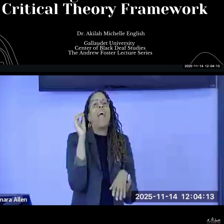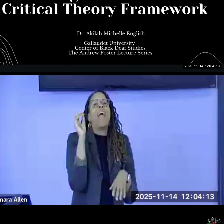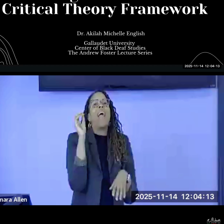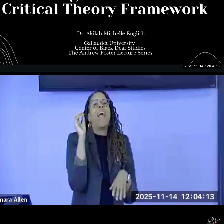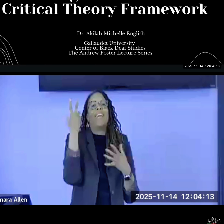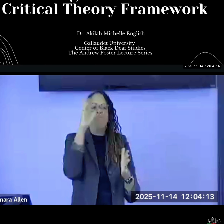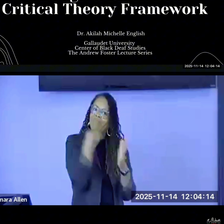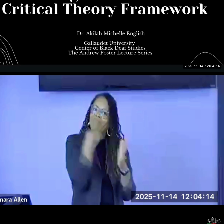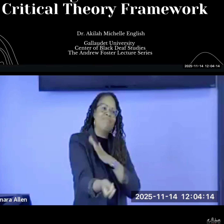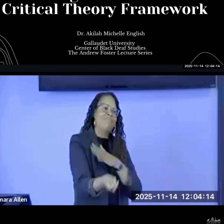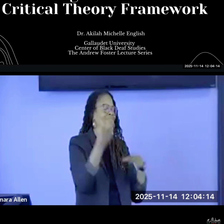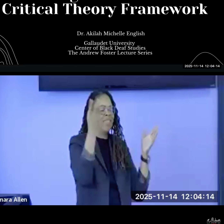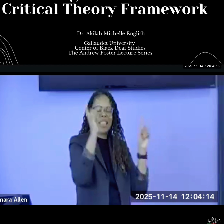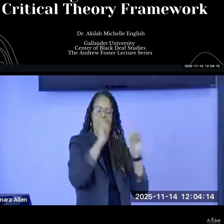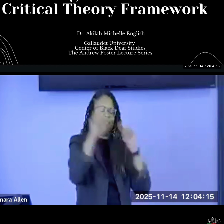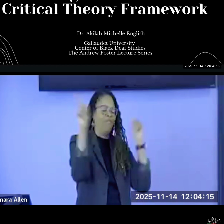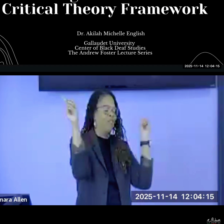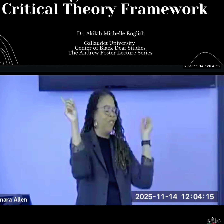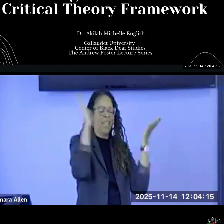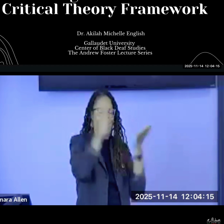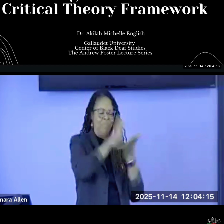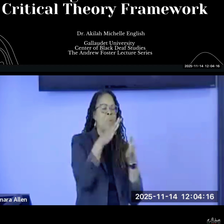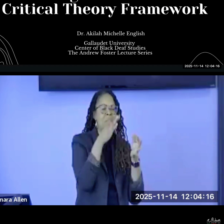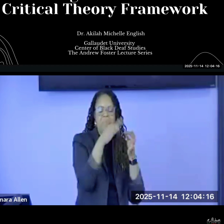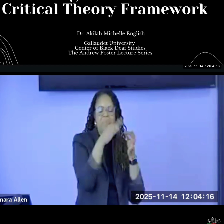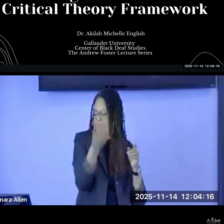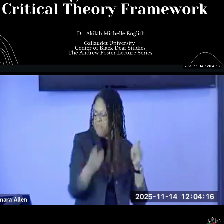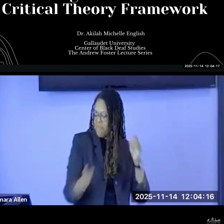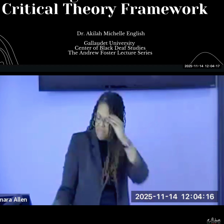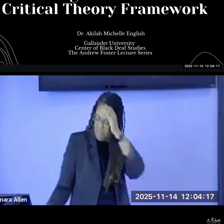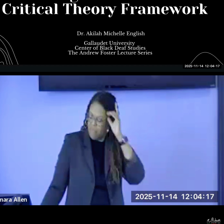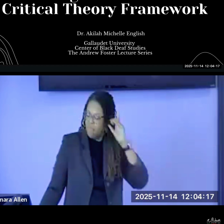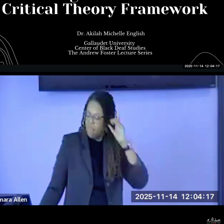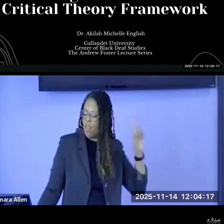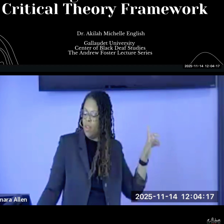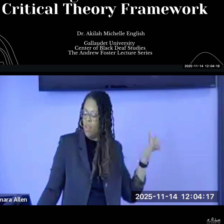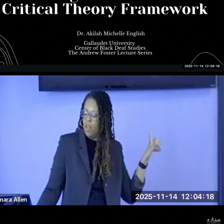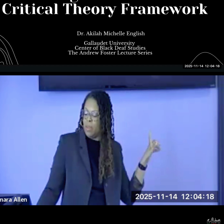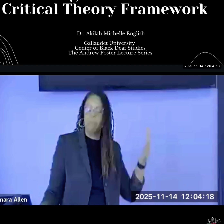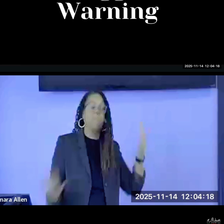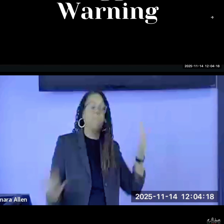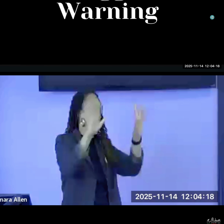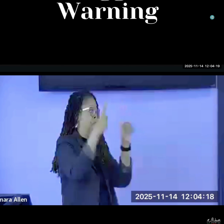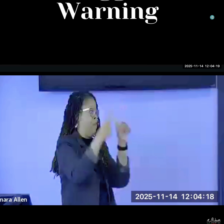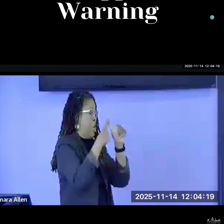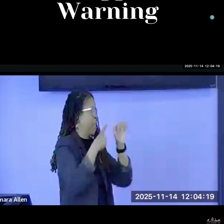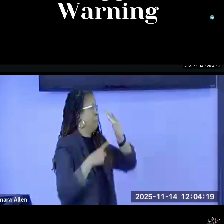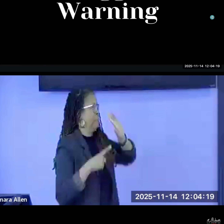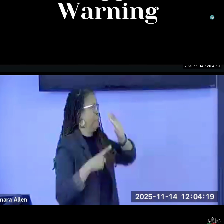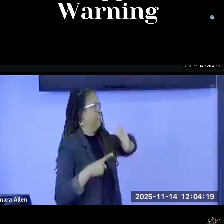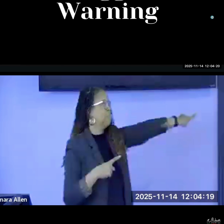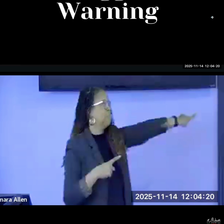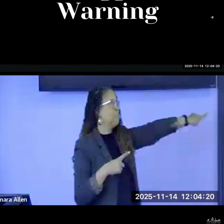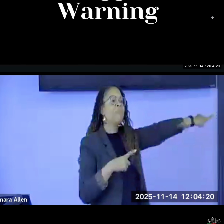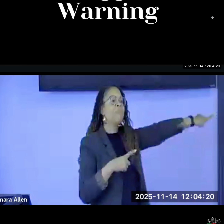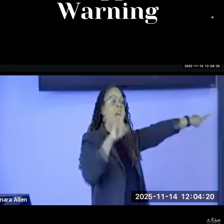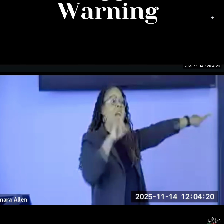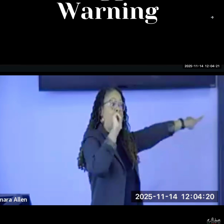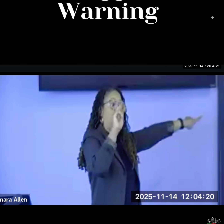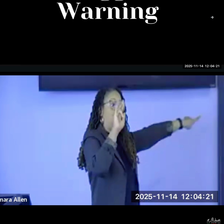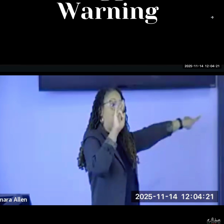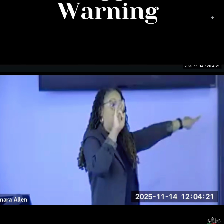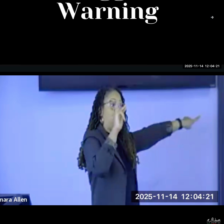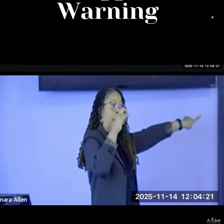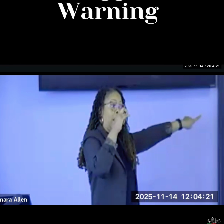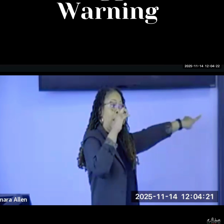woman. And so I'm happy today to share more about my work. I do want to share a